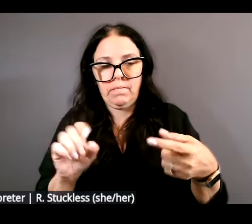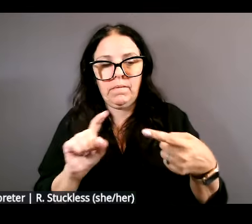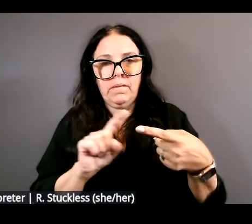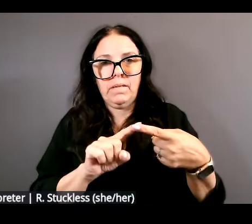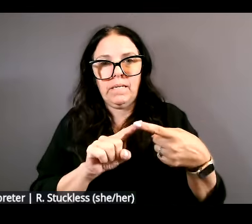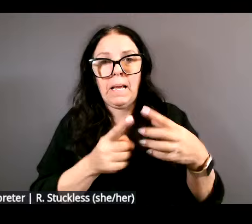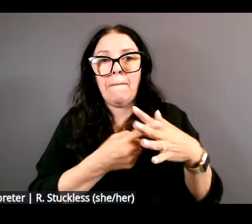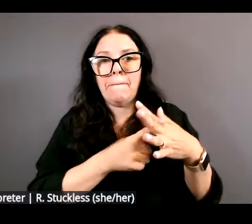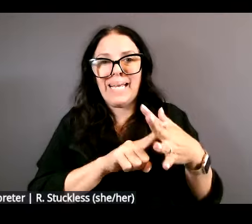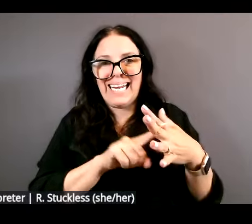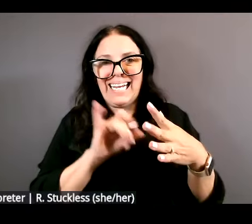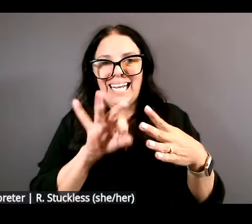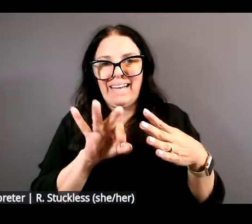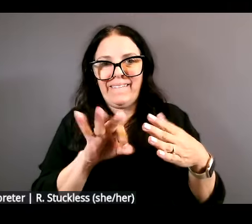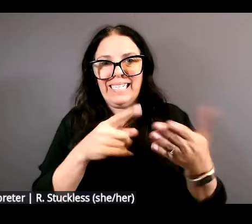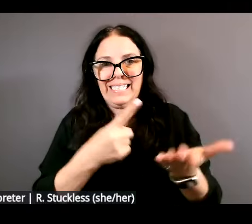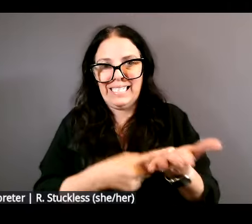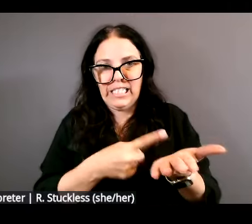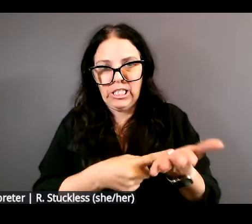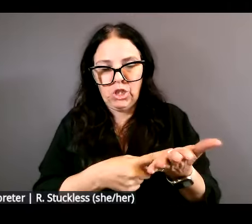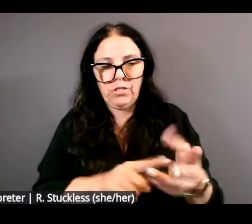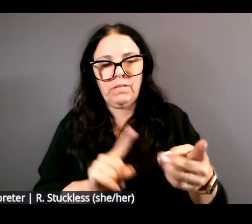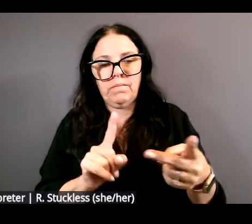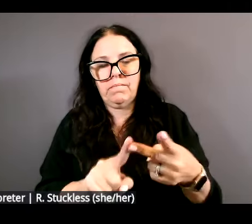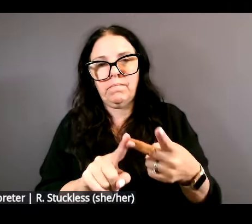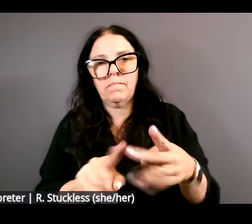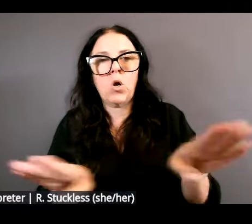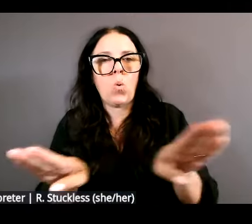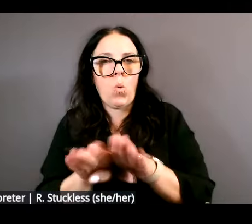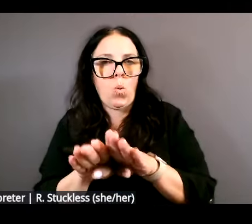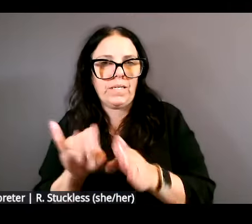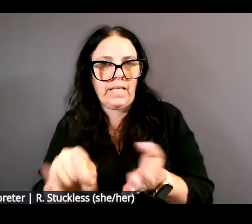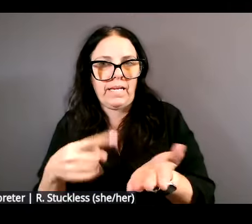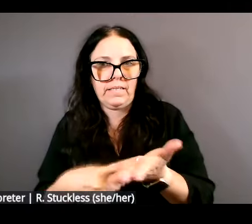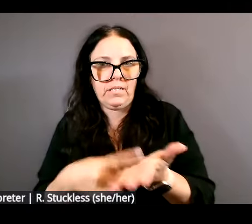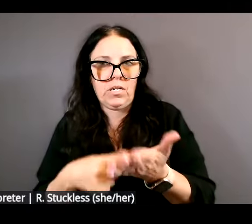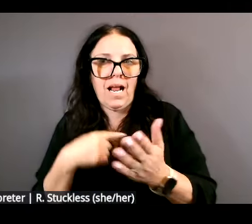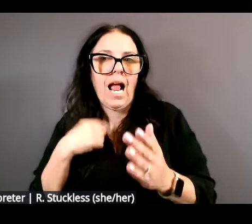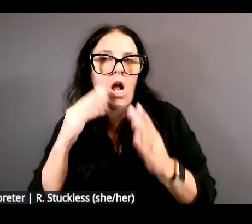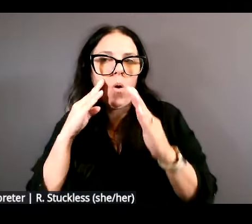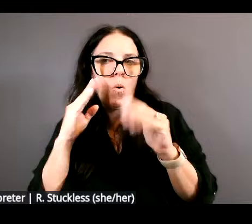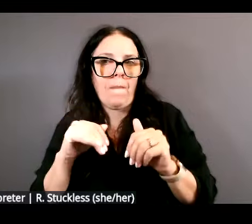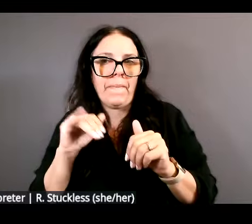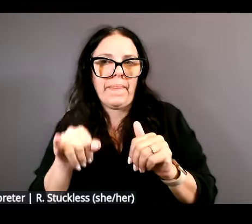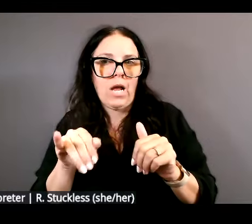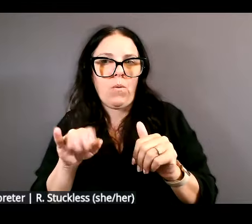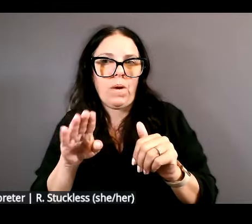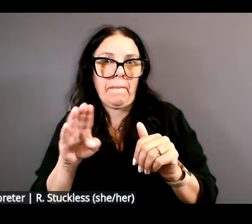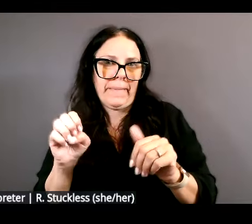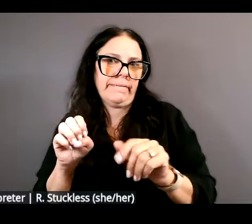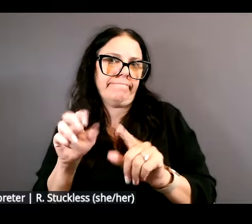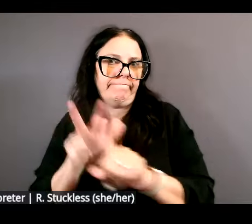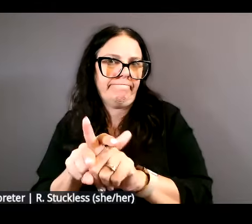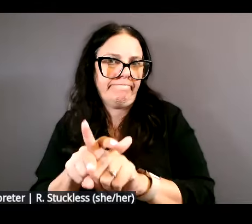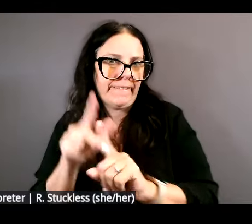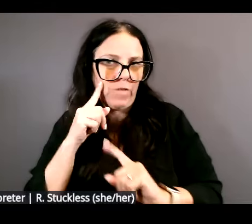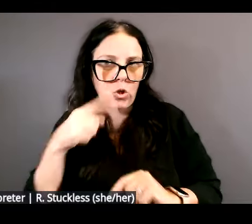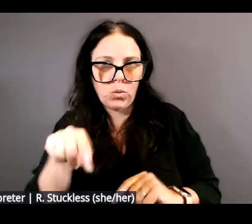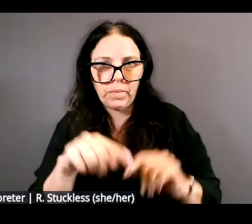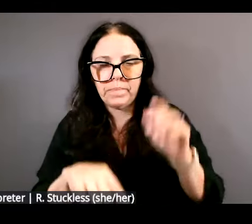discussion and one of a conclusion of discussion. And I would hope that would be a relevant suggestion for you. And